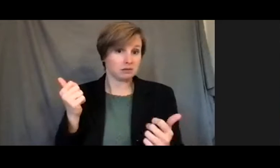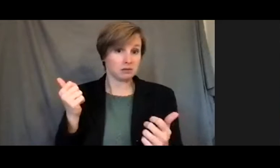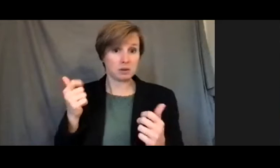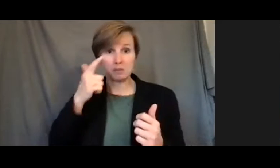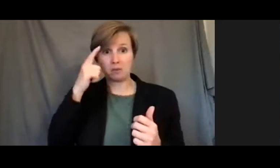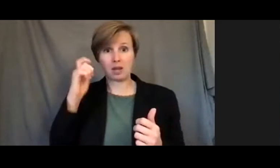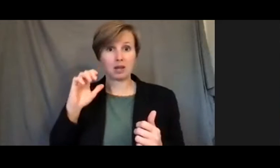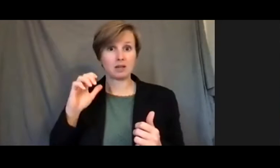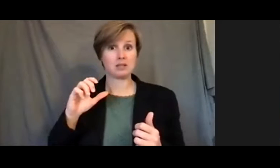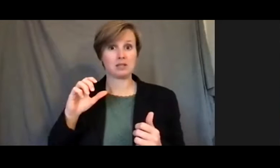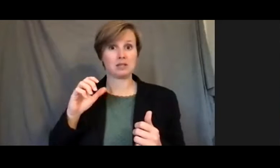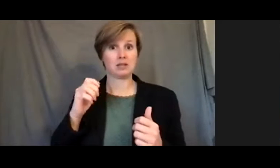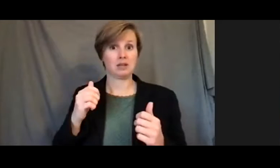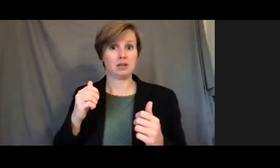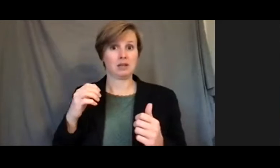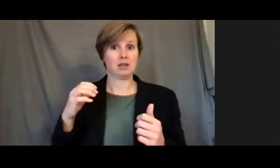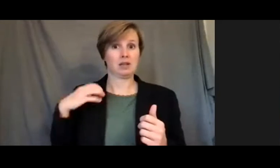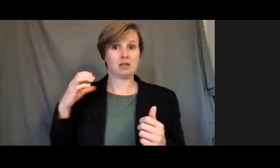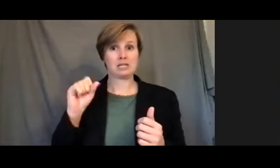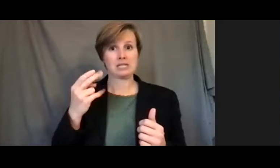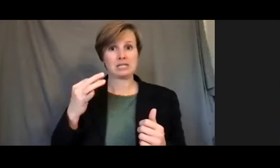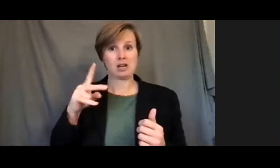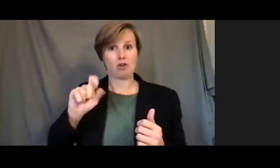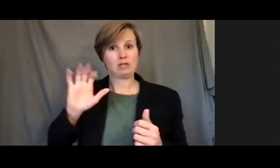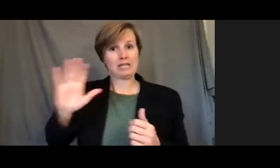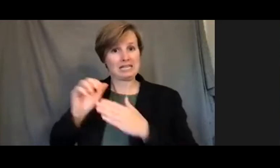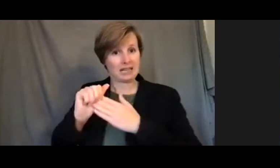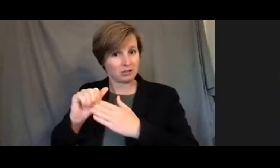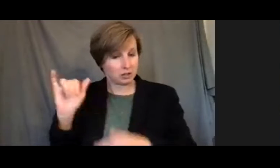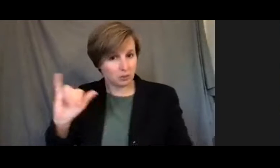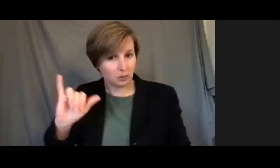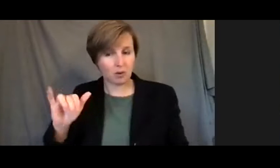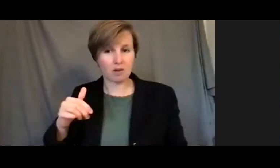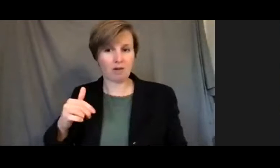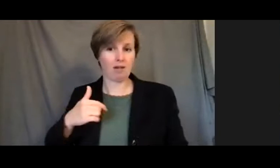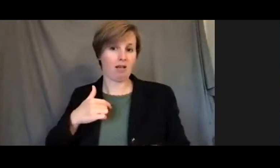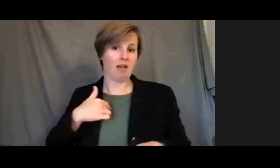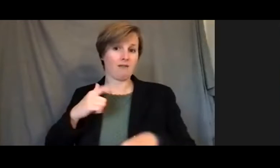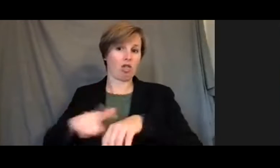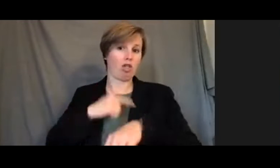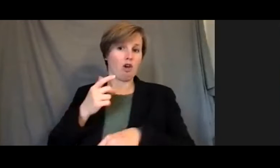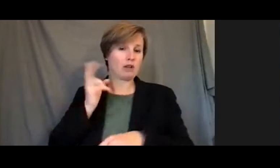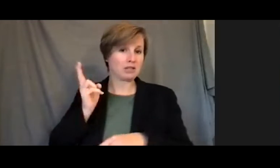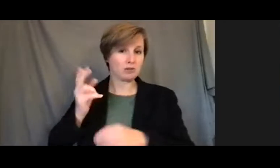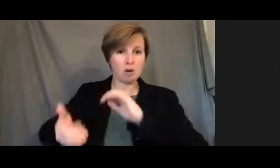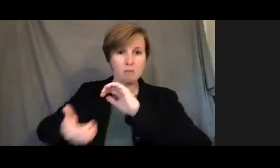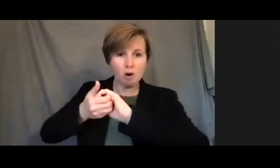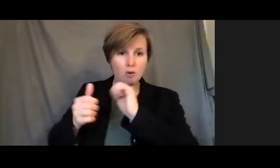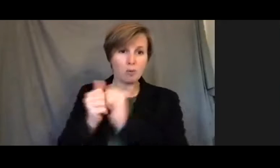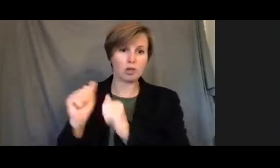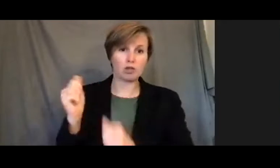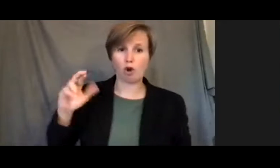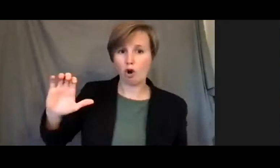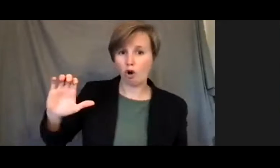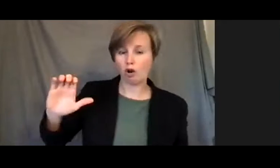Chairman Sickles' his leadership as well. And I have a long history of partnering with ARC of Virginia,